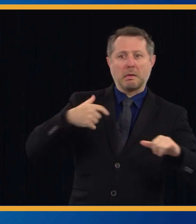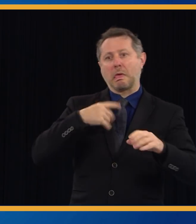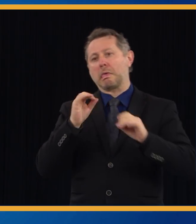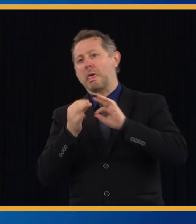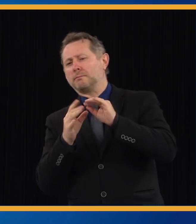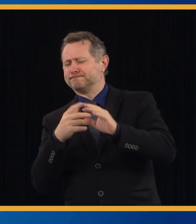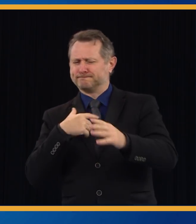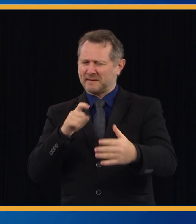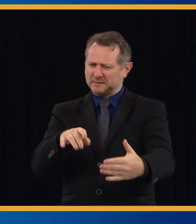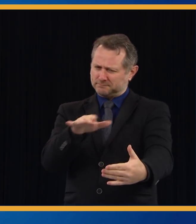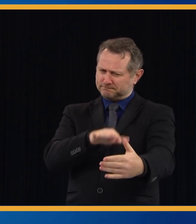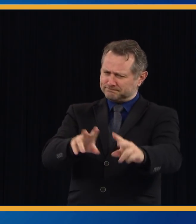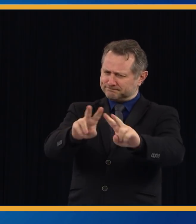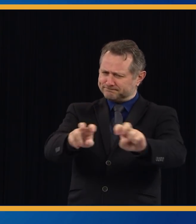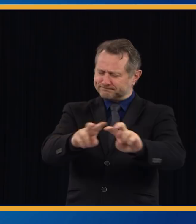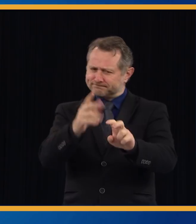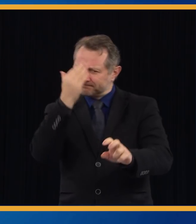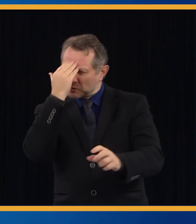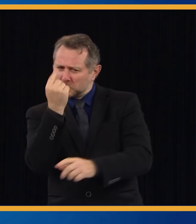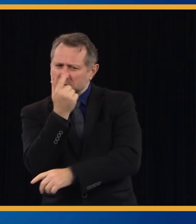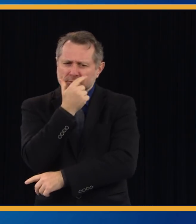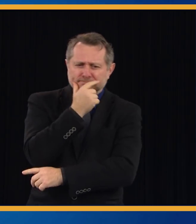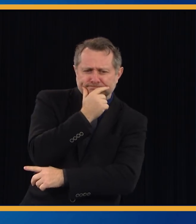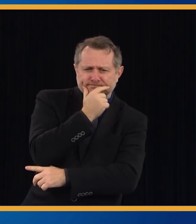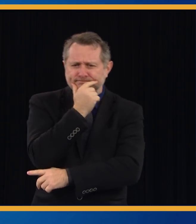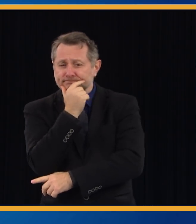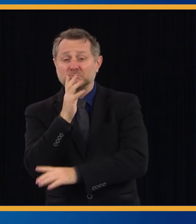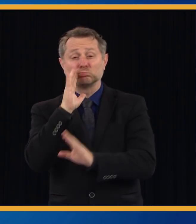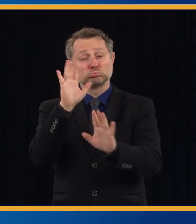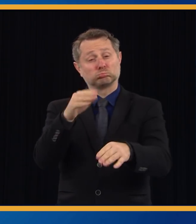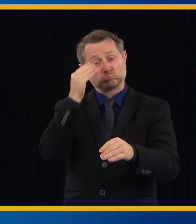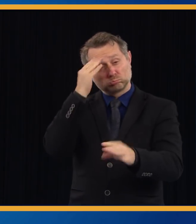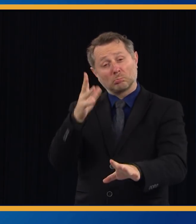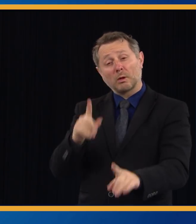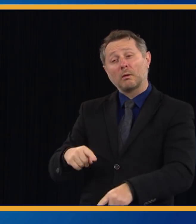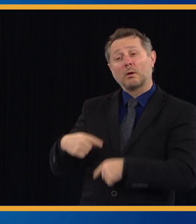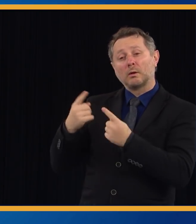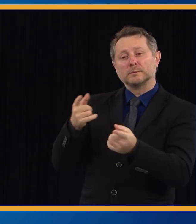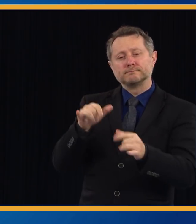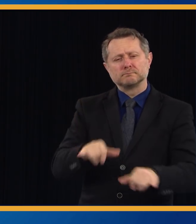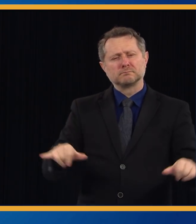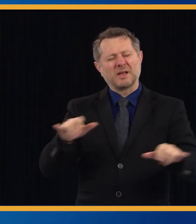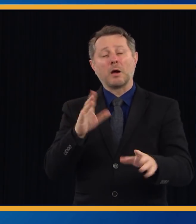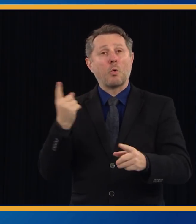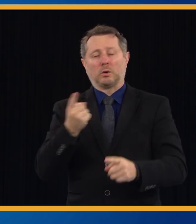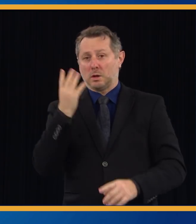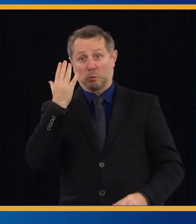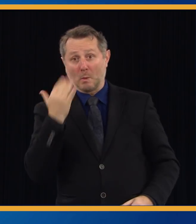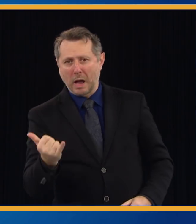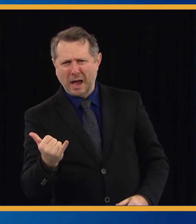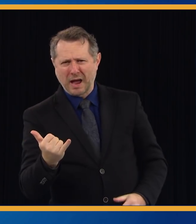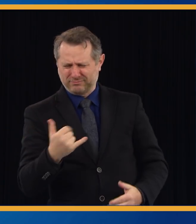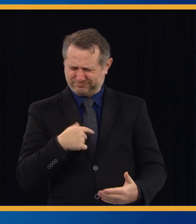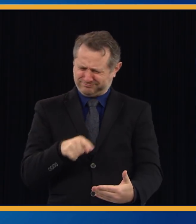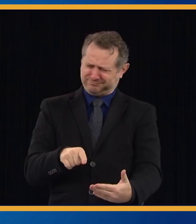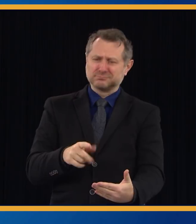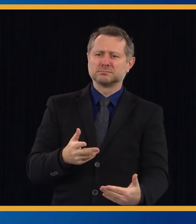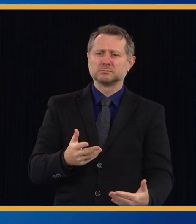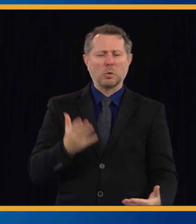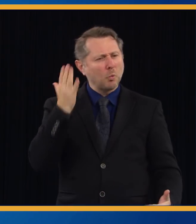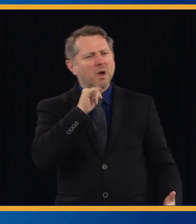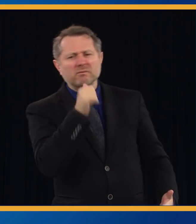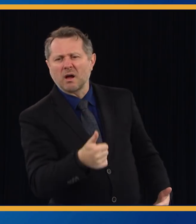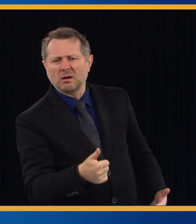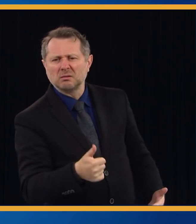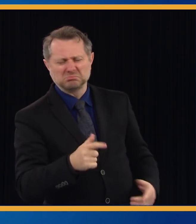do it that way? I know that's how we've always done it, but why do we do it that way? And why can't we do it a